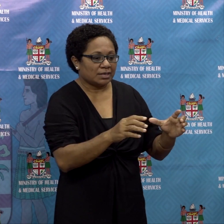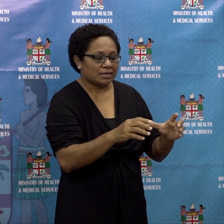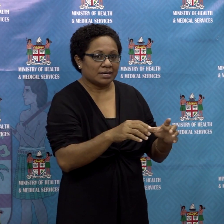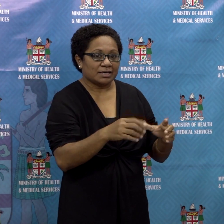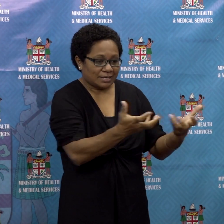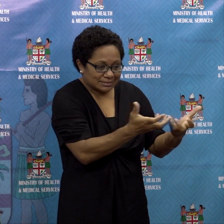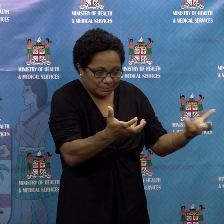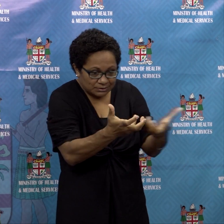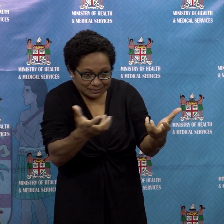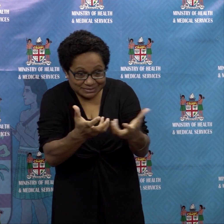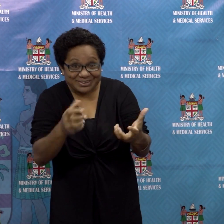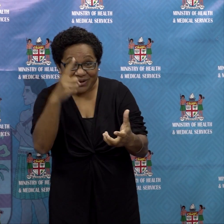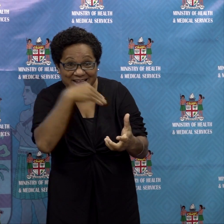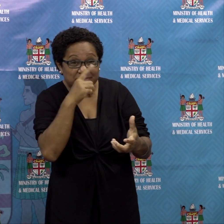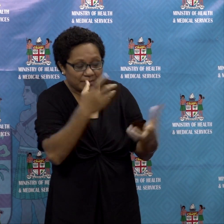of 20 persons